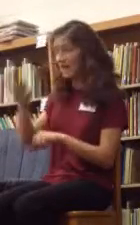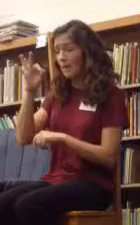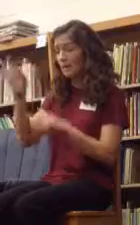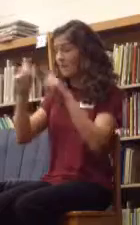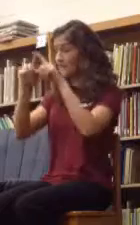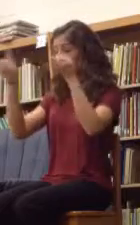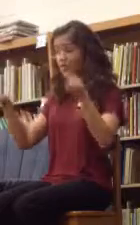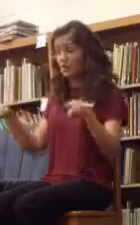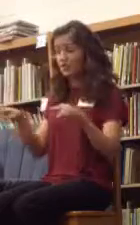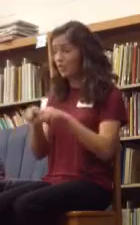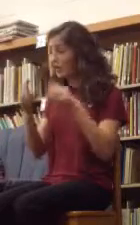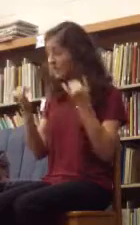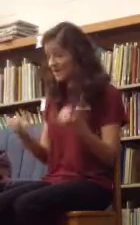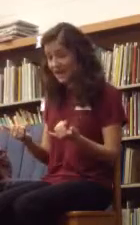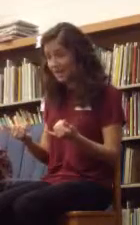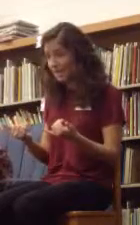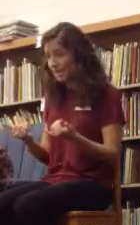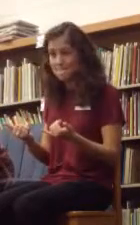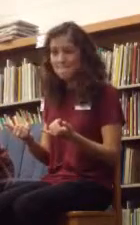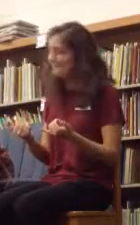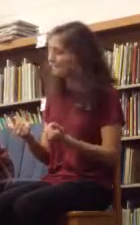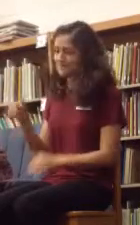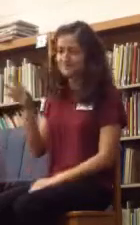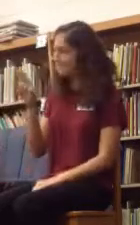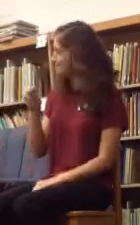square anymore.